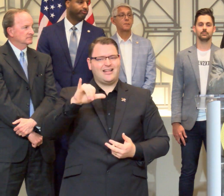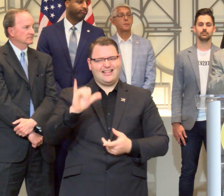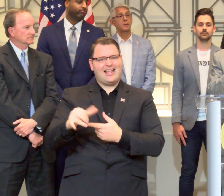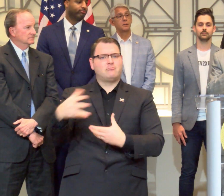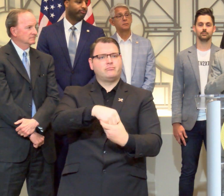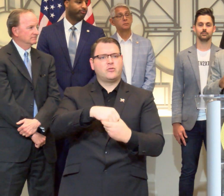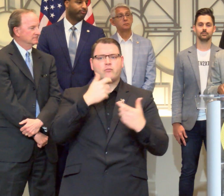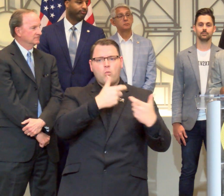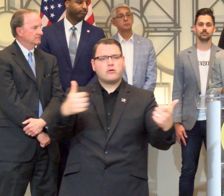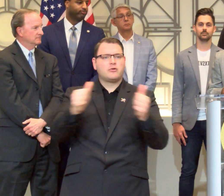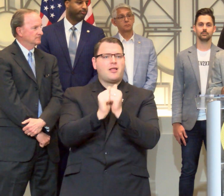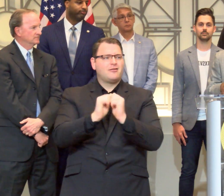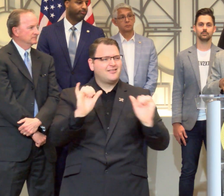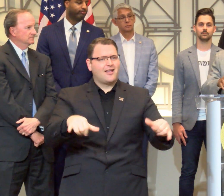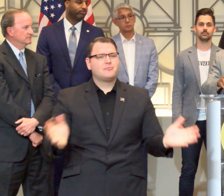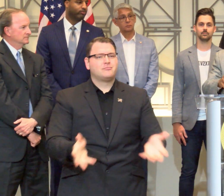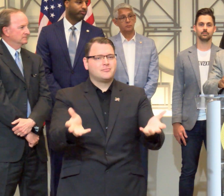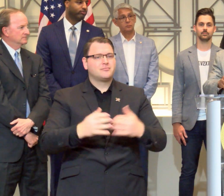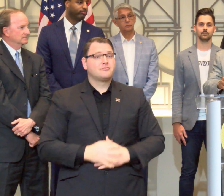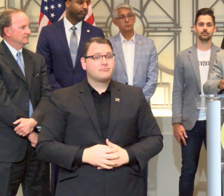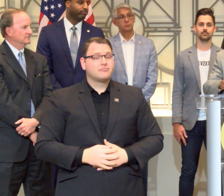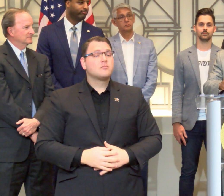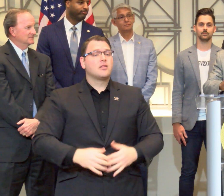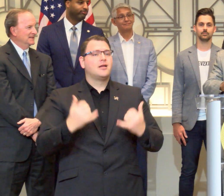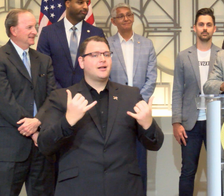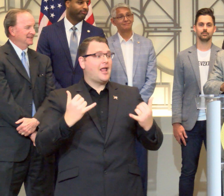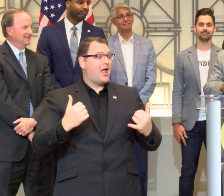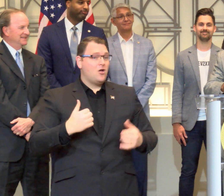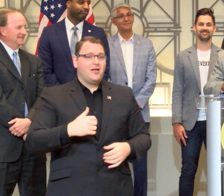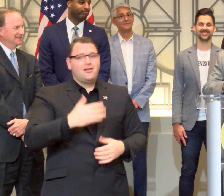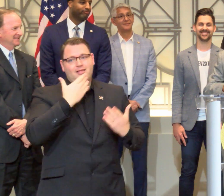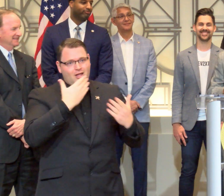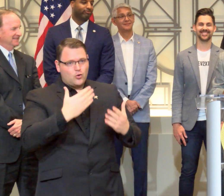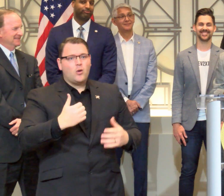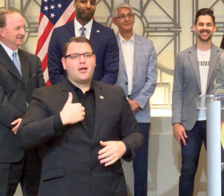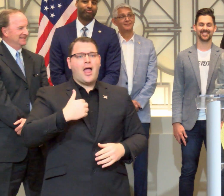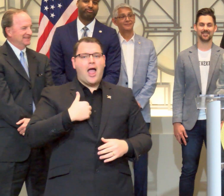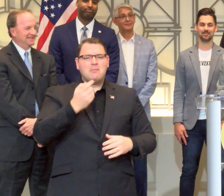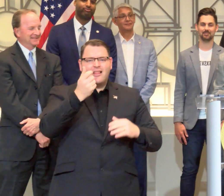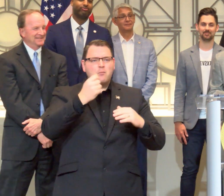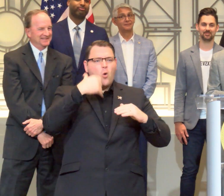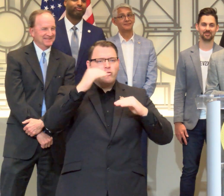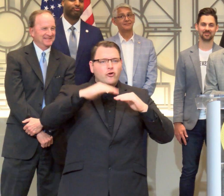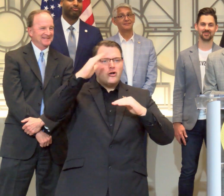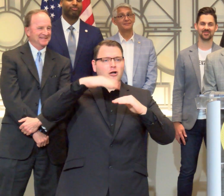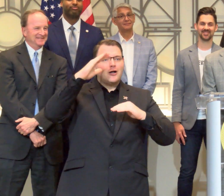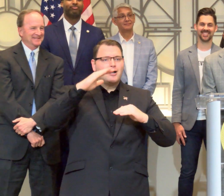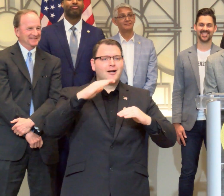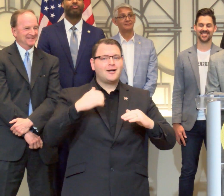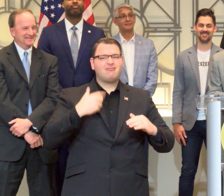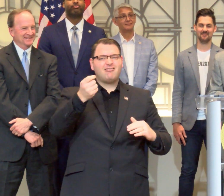Thank you all very, very much, and I won't give you my age. I'm just right outside of that millennial age